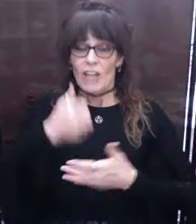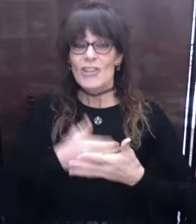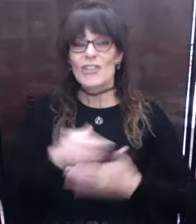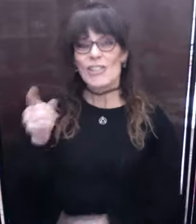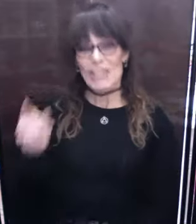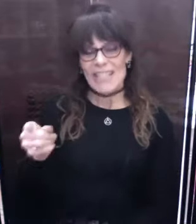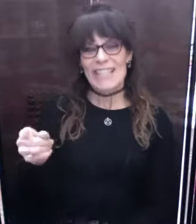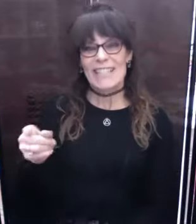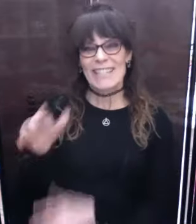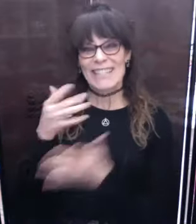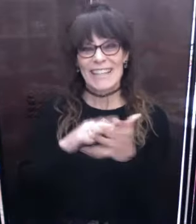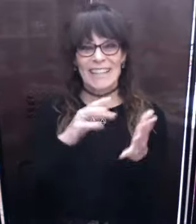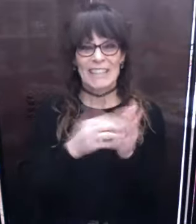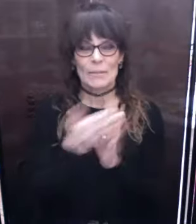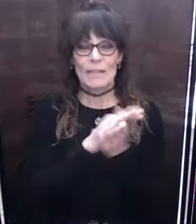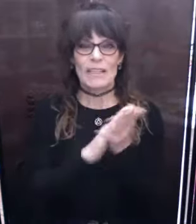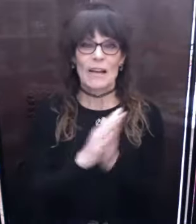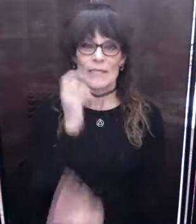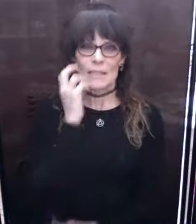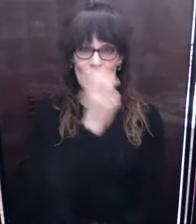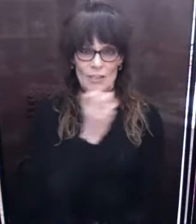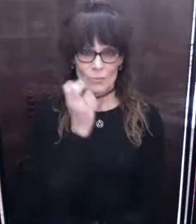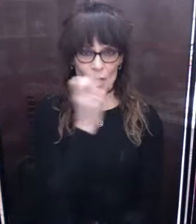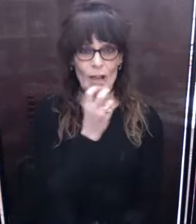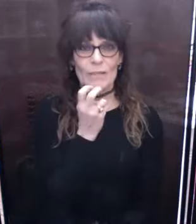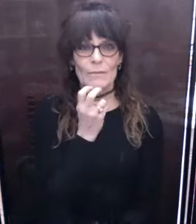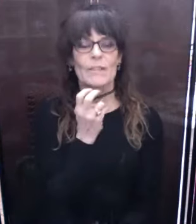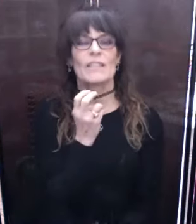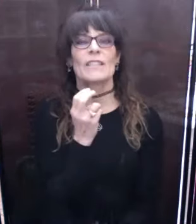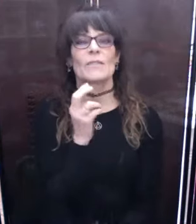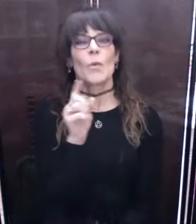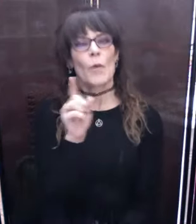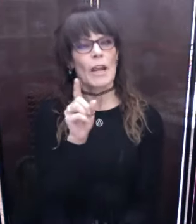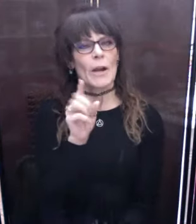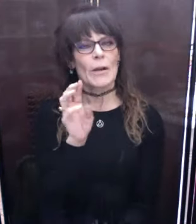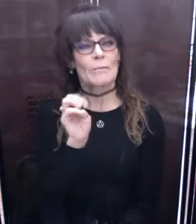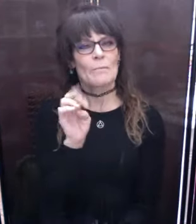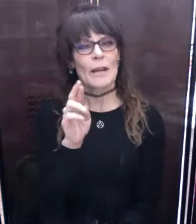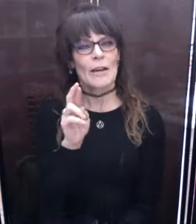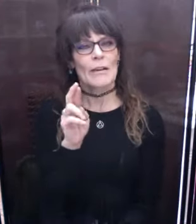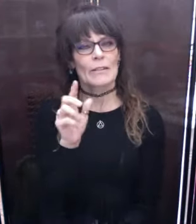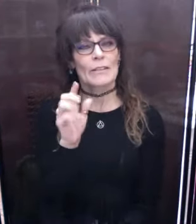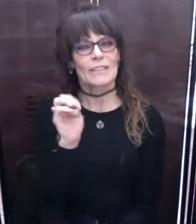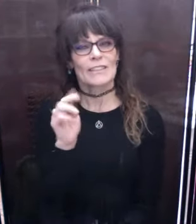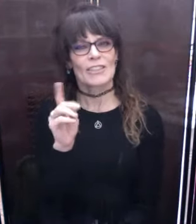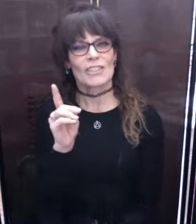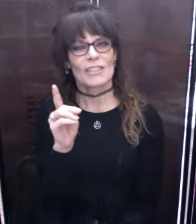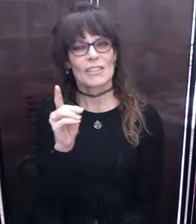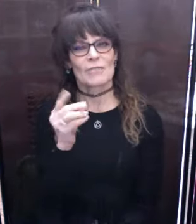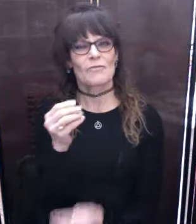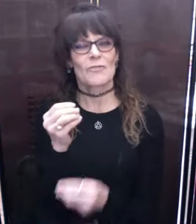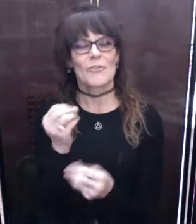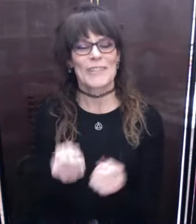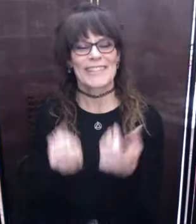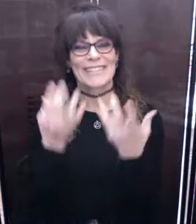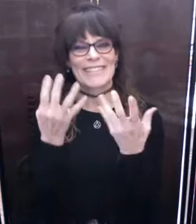now down at the University of Towson down in Maryland. And she's fluent in sign language, and she's always talking to us about how important